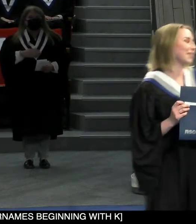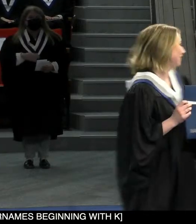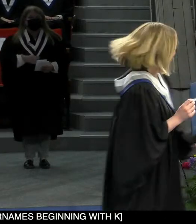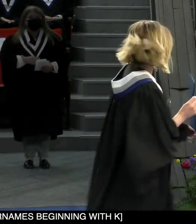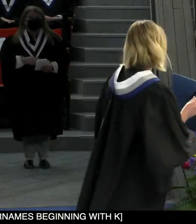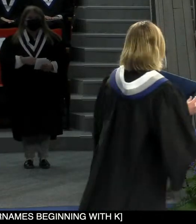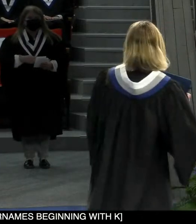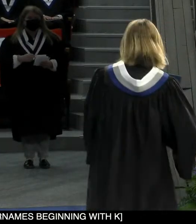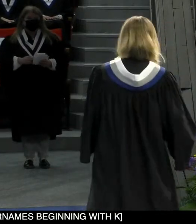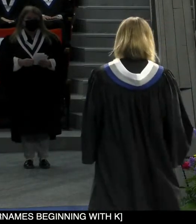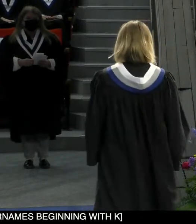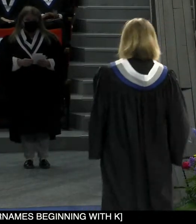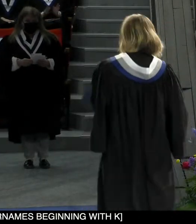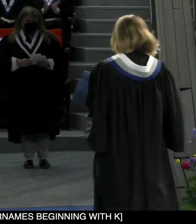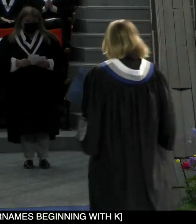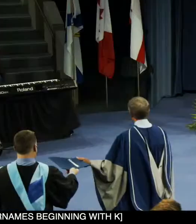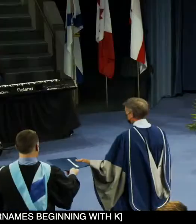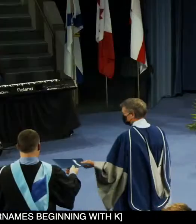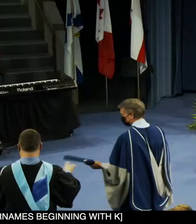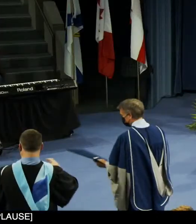Colin McDonald.